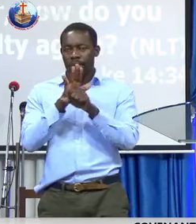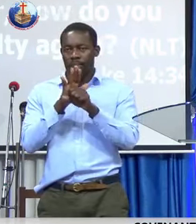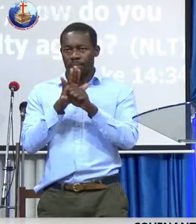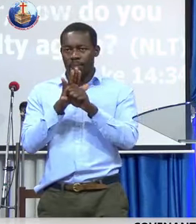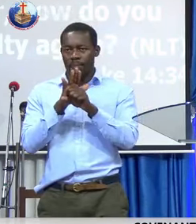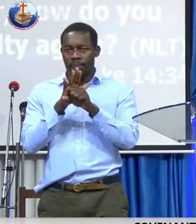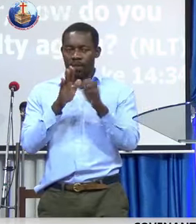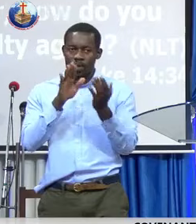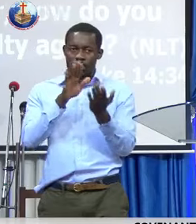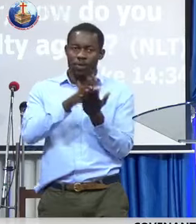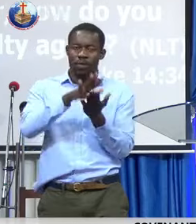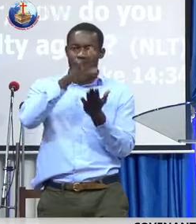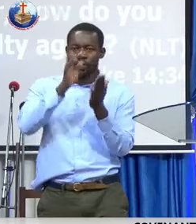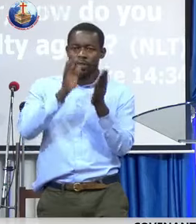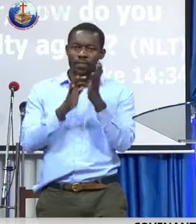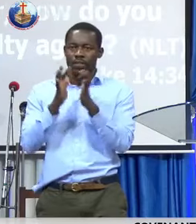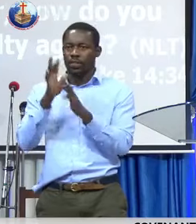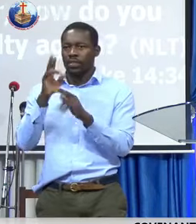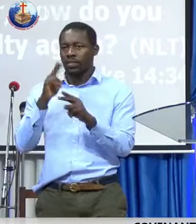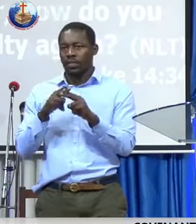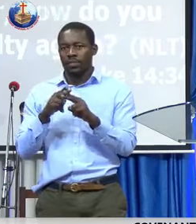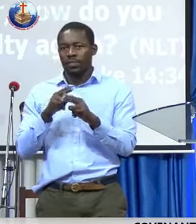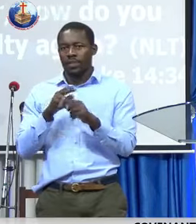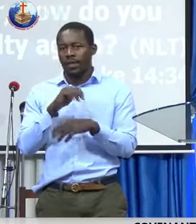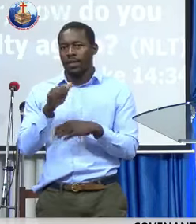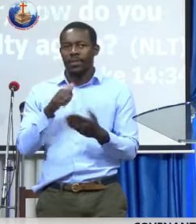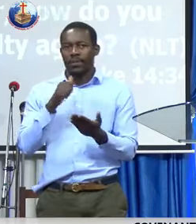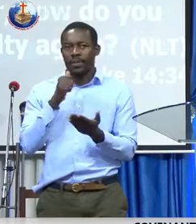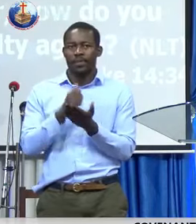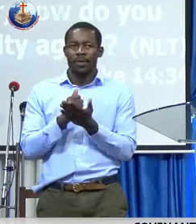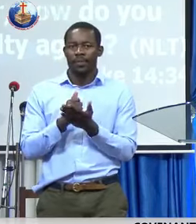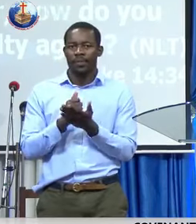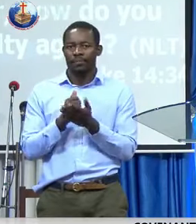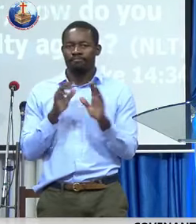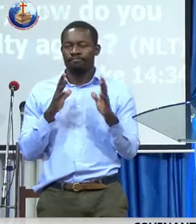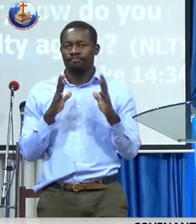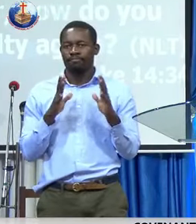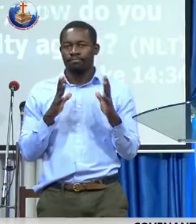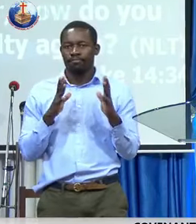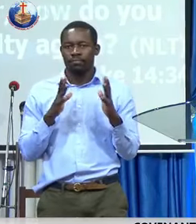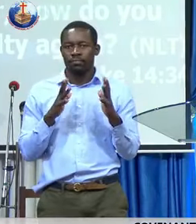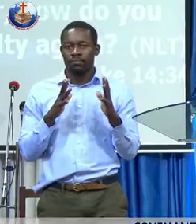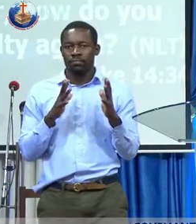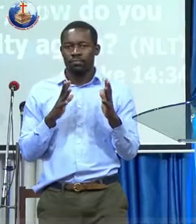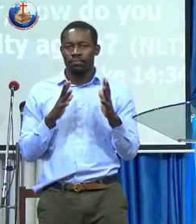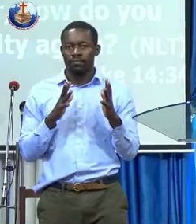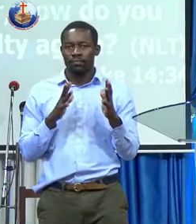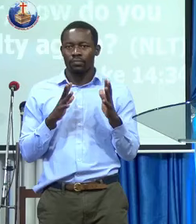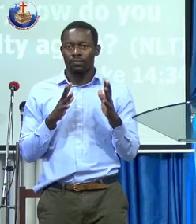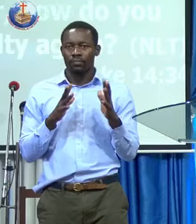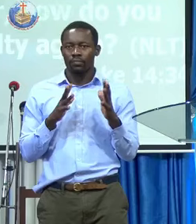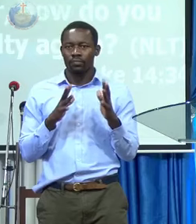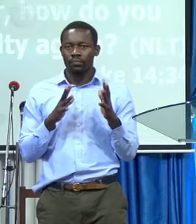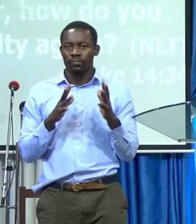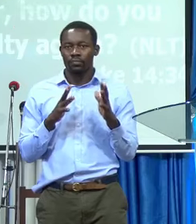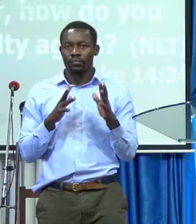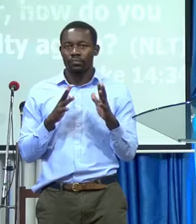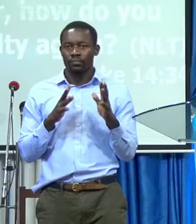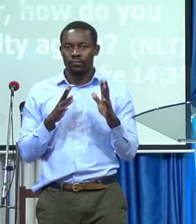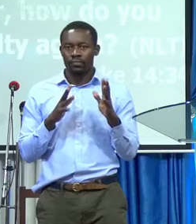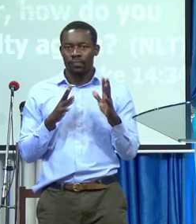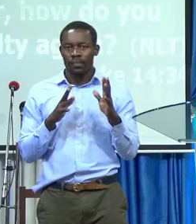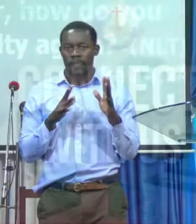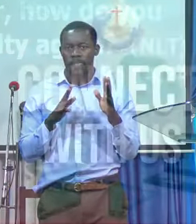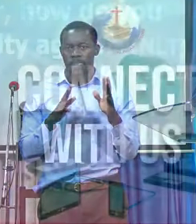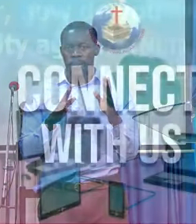glory in Jesus' name. Amen. Amen. Amen. Just give the Lord a good hand.